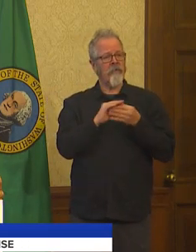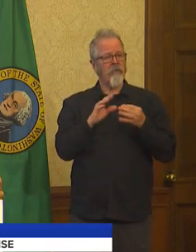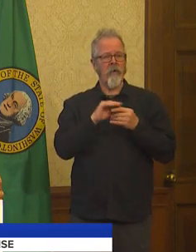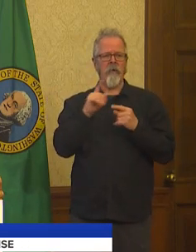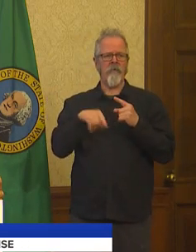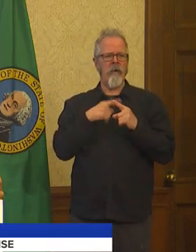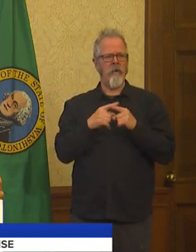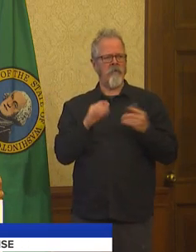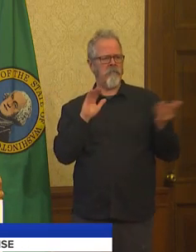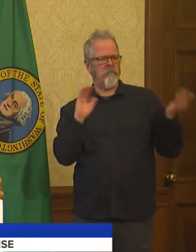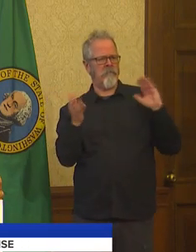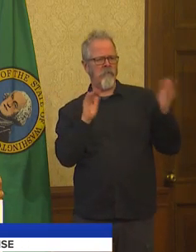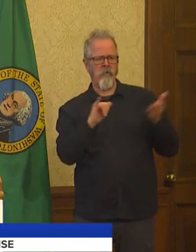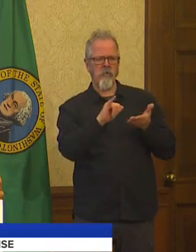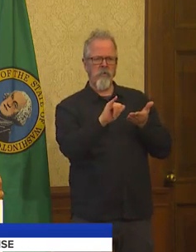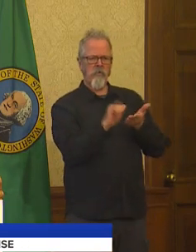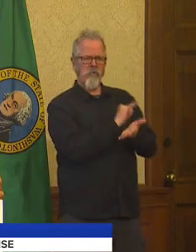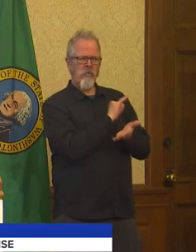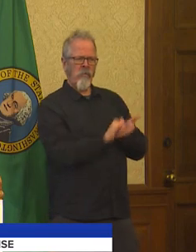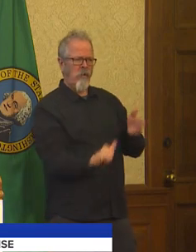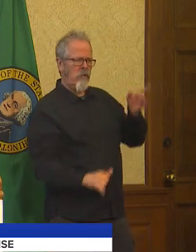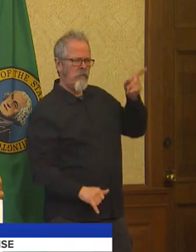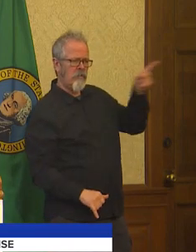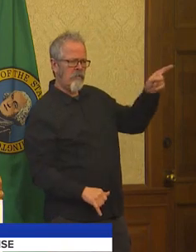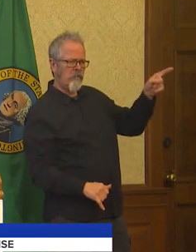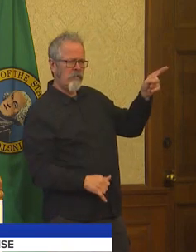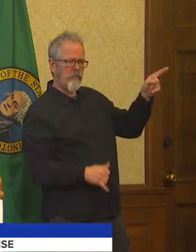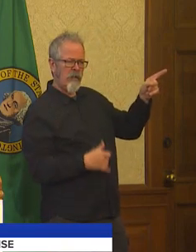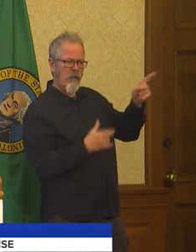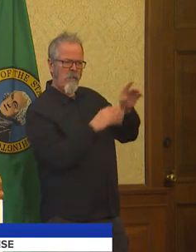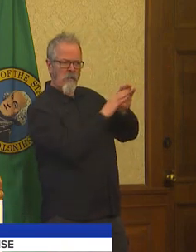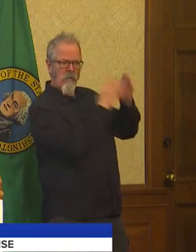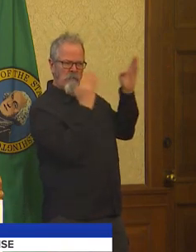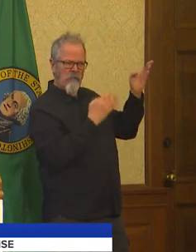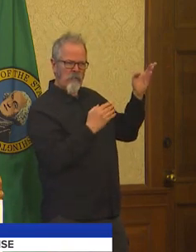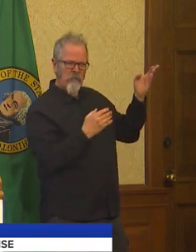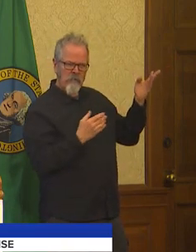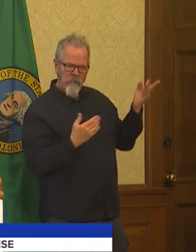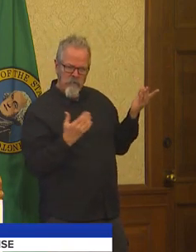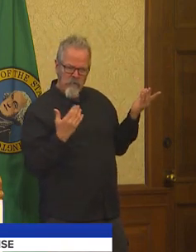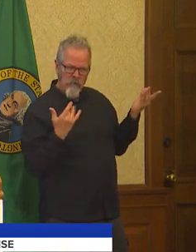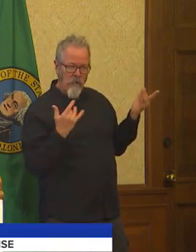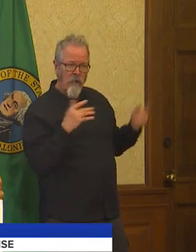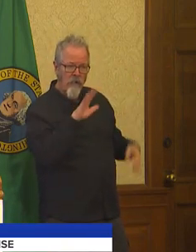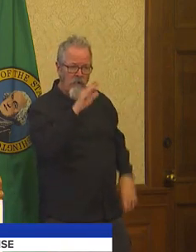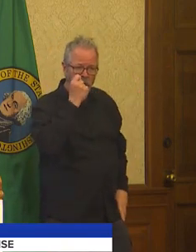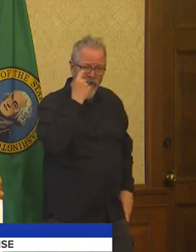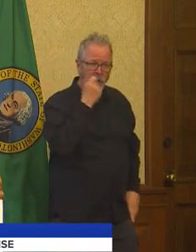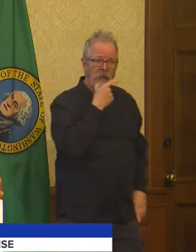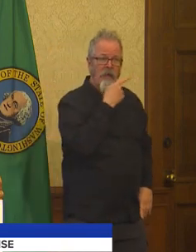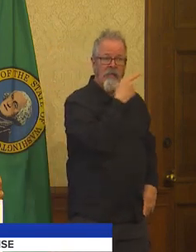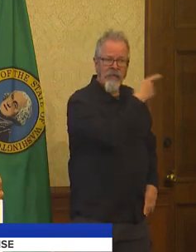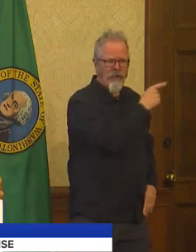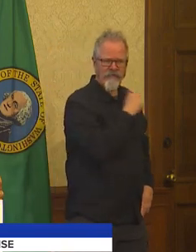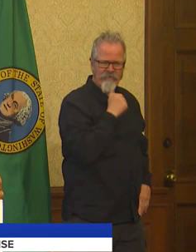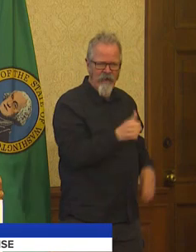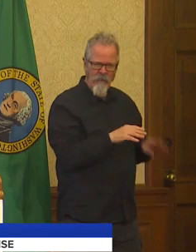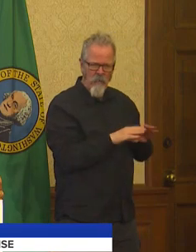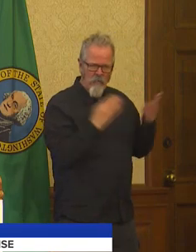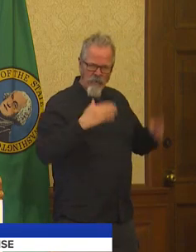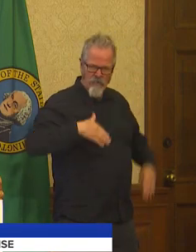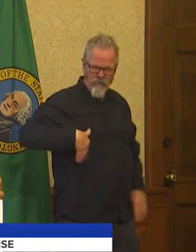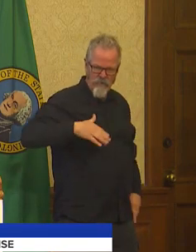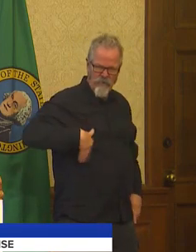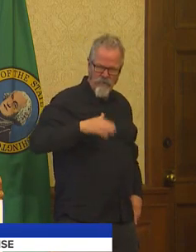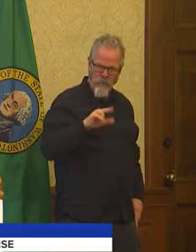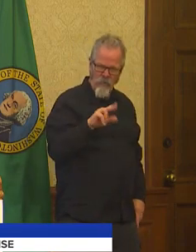up New York today, even though their R-naught number may be under 1. And the reason Governor Cuomo is not doing that, as he understands as